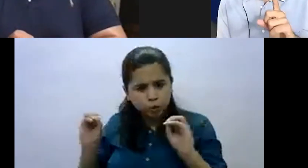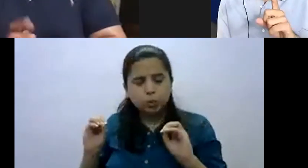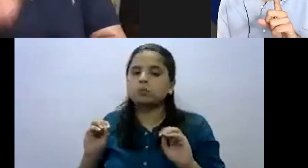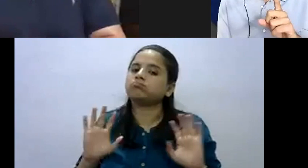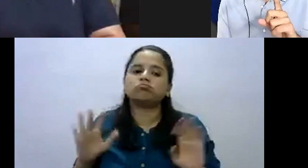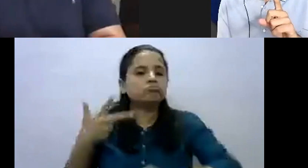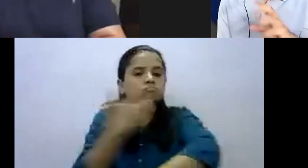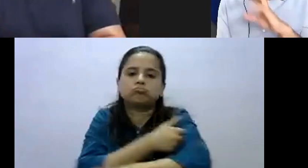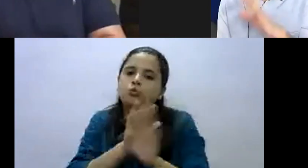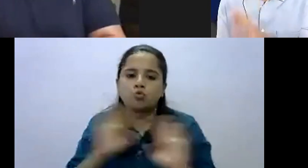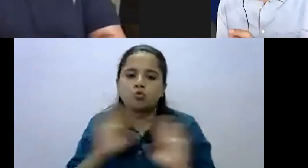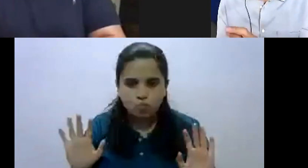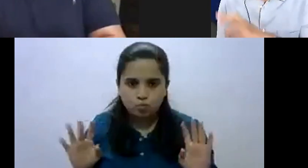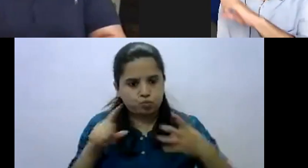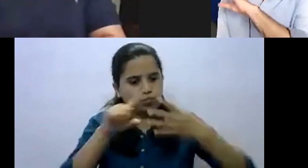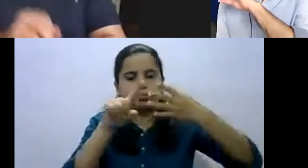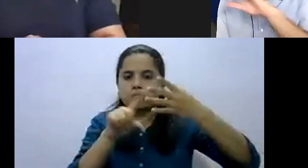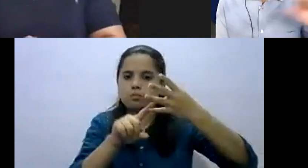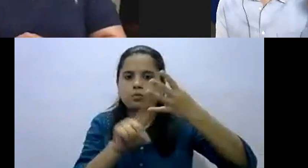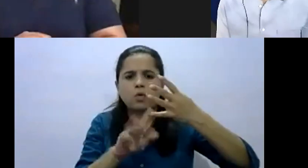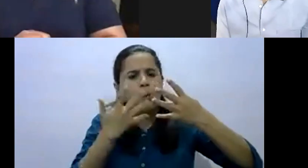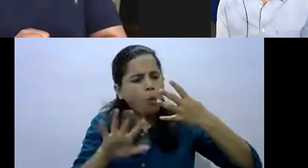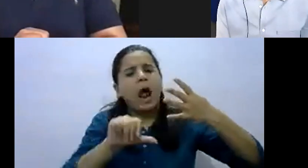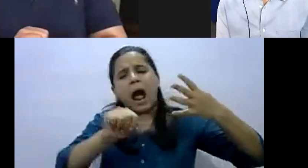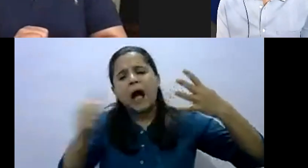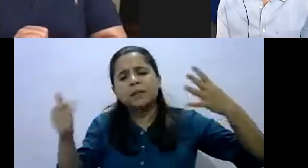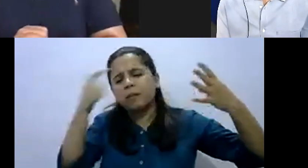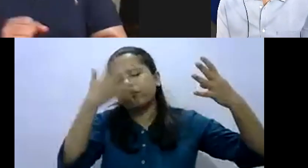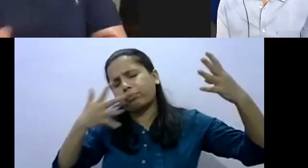then you can't take the vaccine. Otherwise, everyone